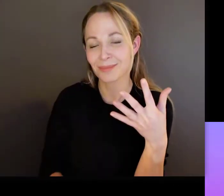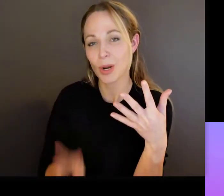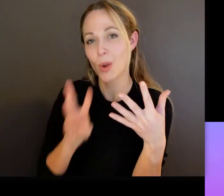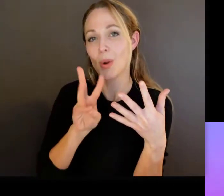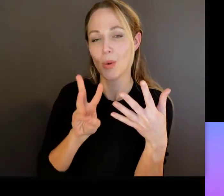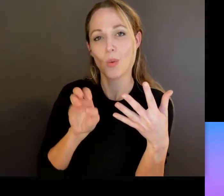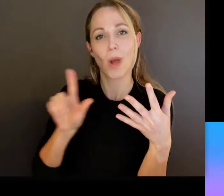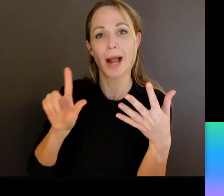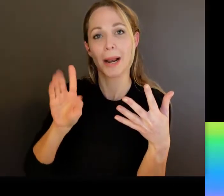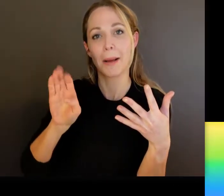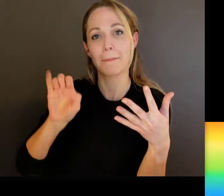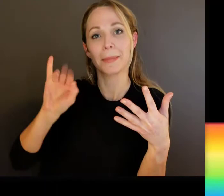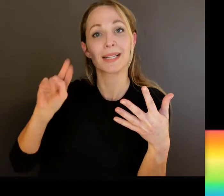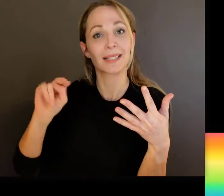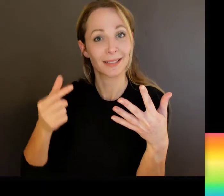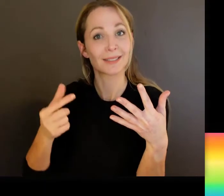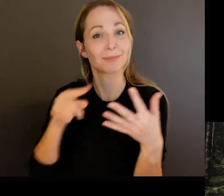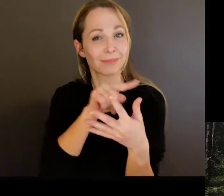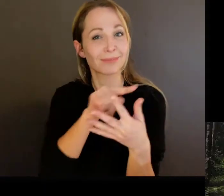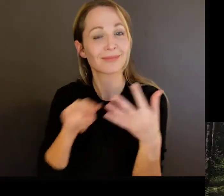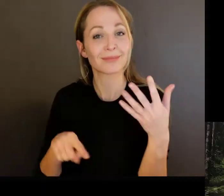emotional well-being.